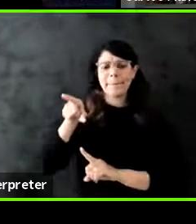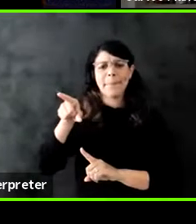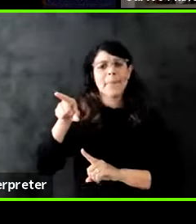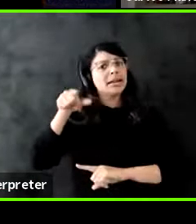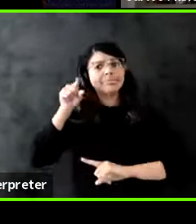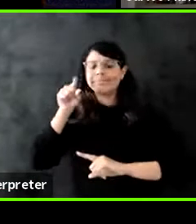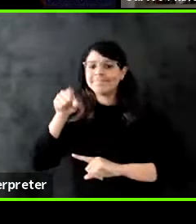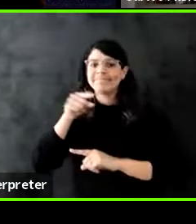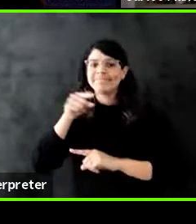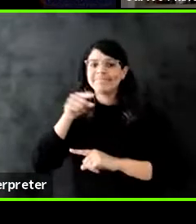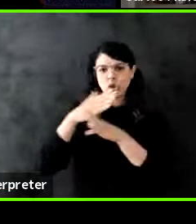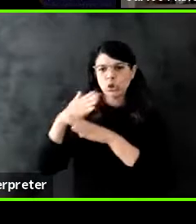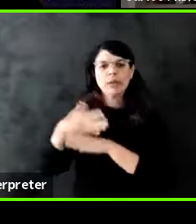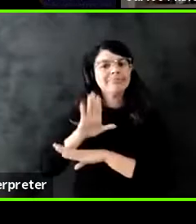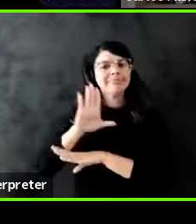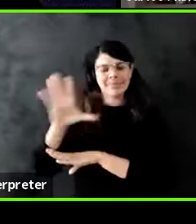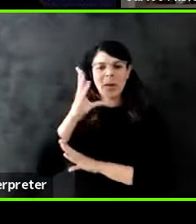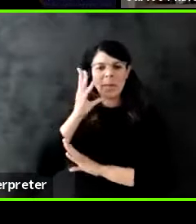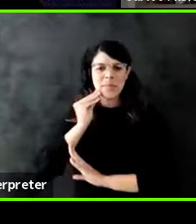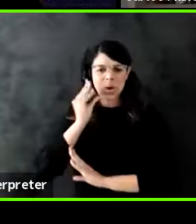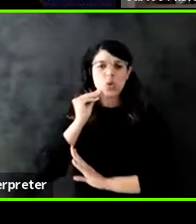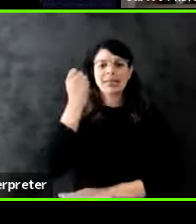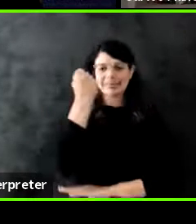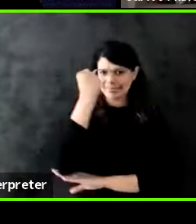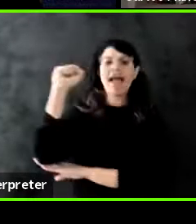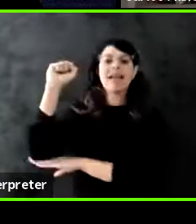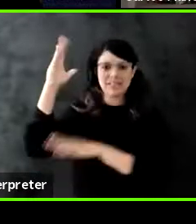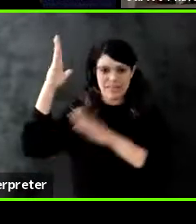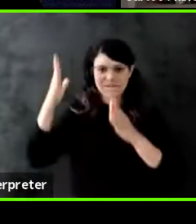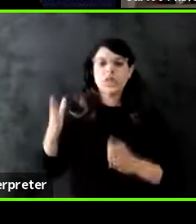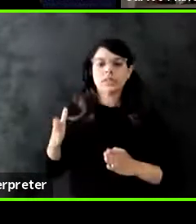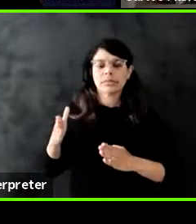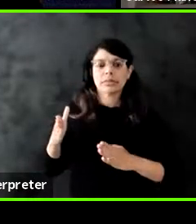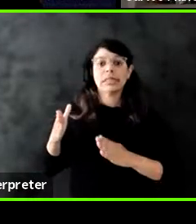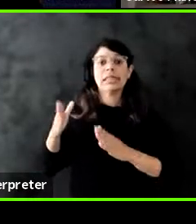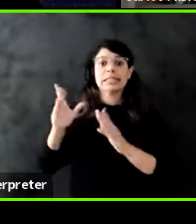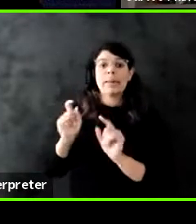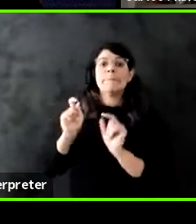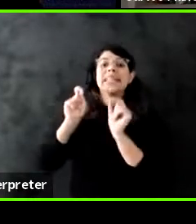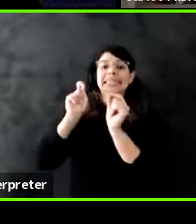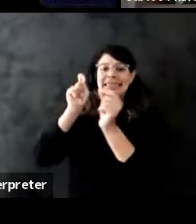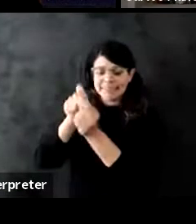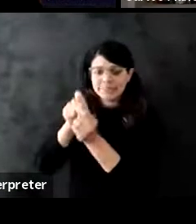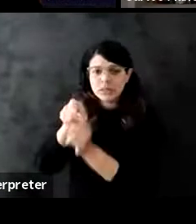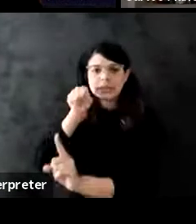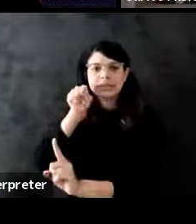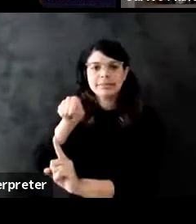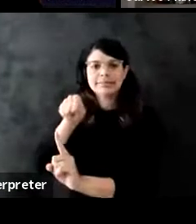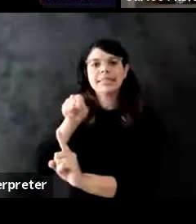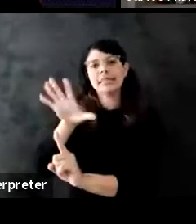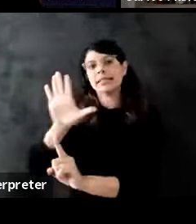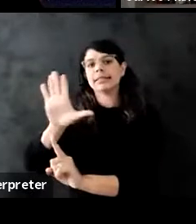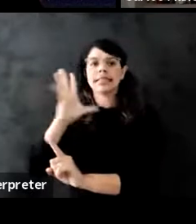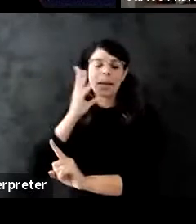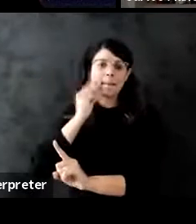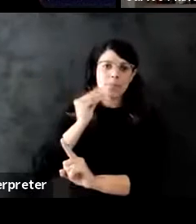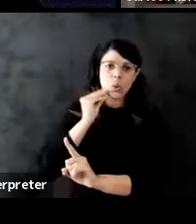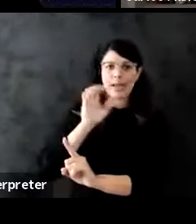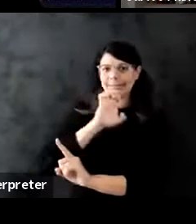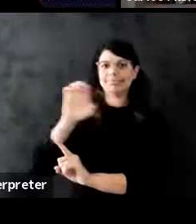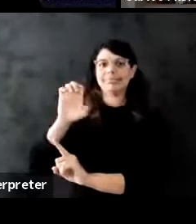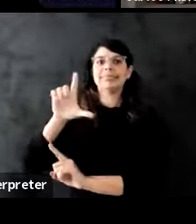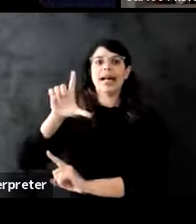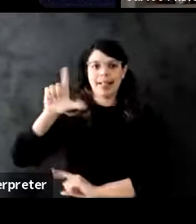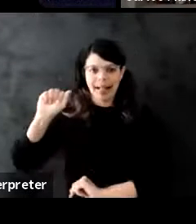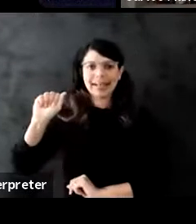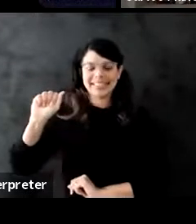activist, namely his experience in the East LA blowouts, or also known as the East LA walkouts. But